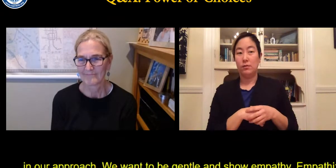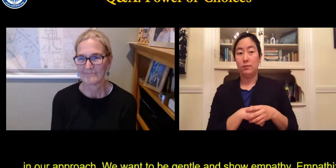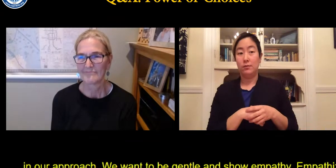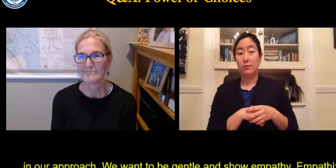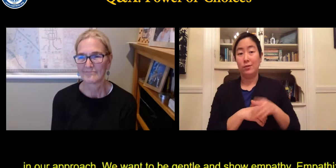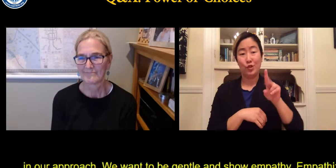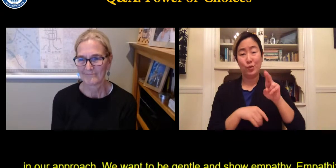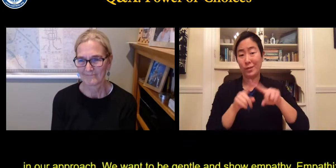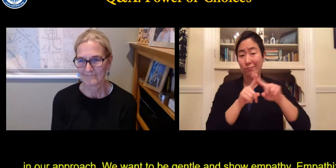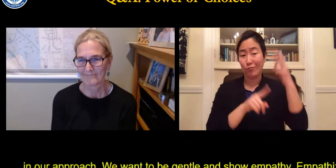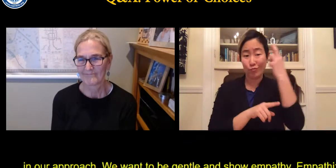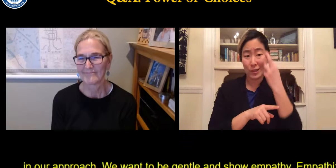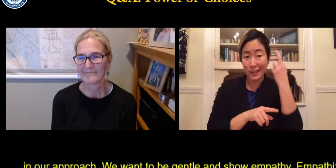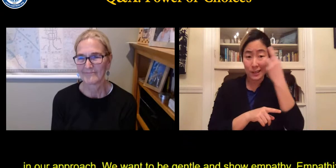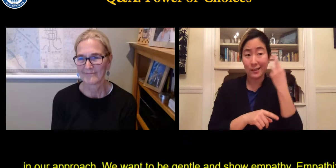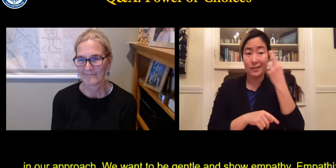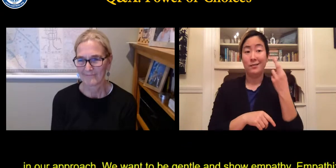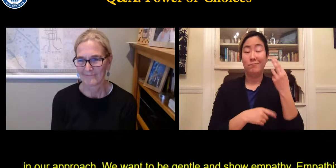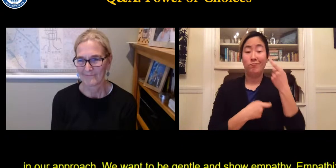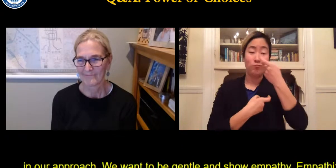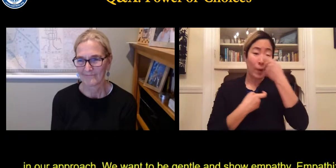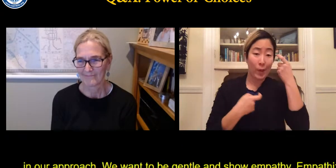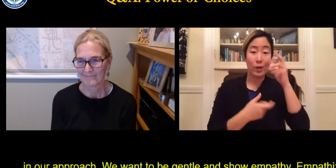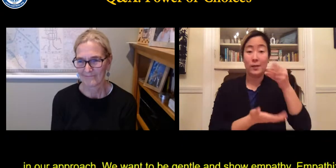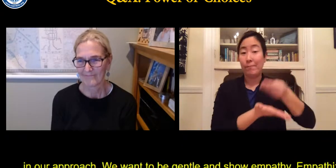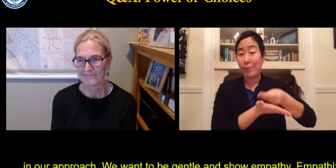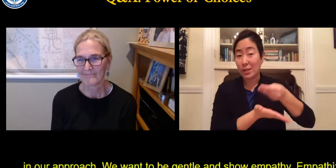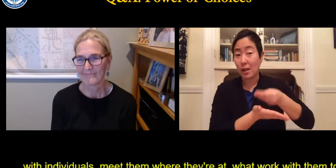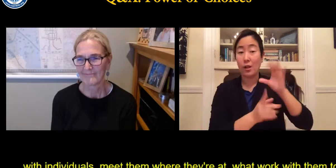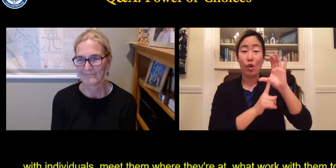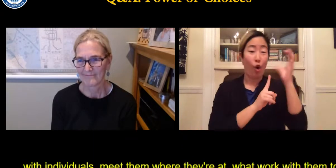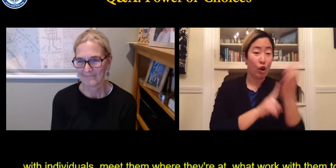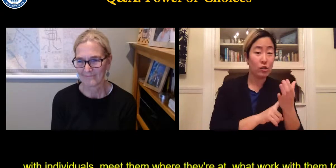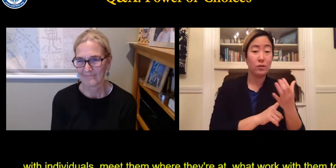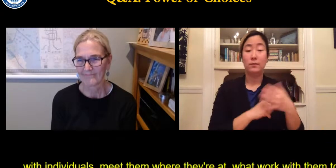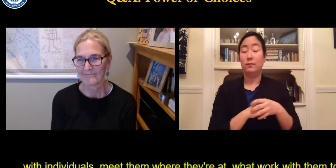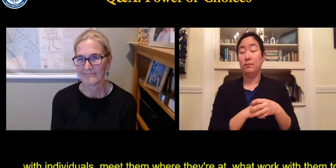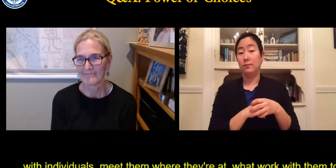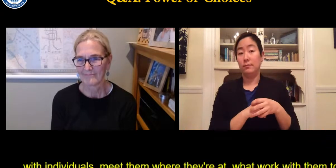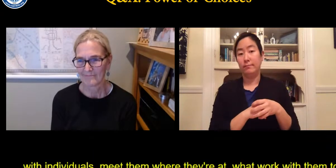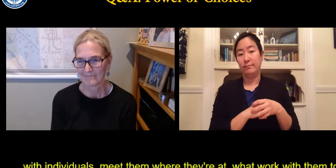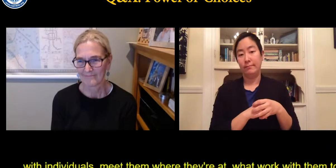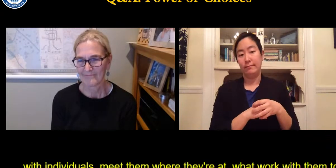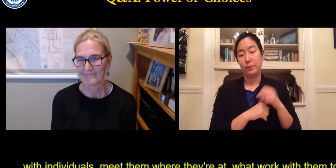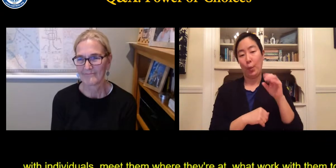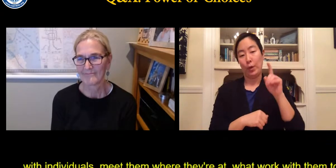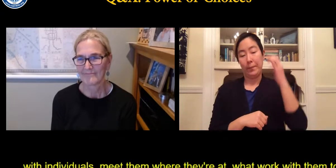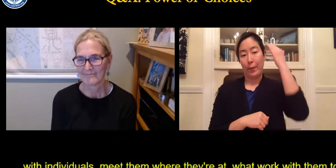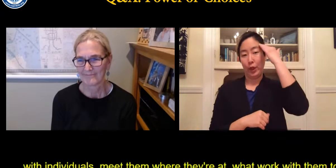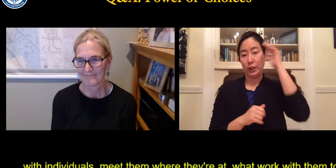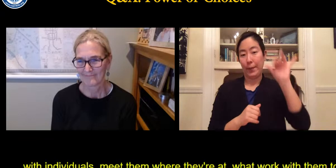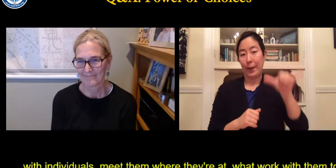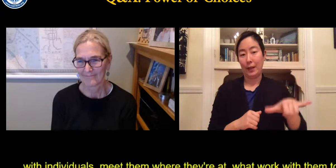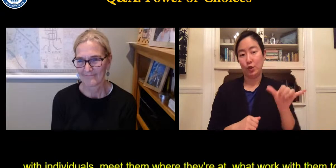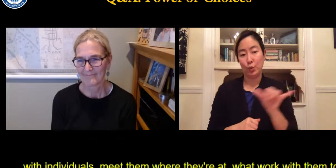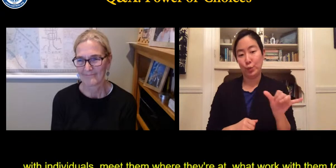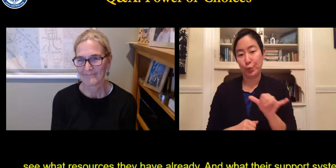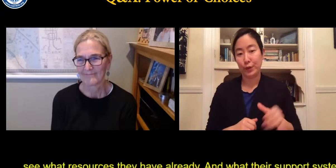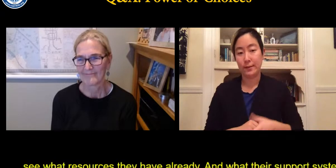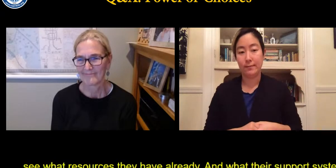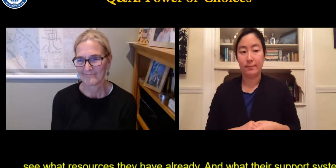system is like. Because my resources compared to somebody's resources and support system might be different.